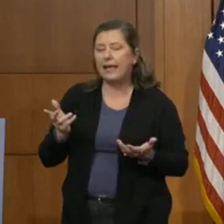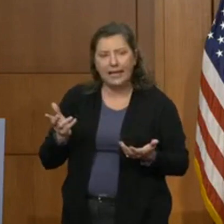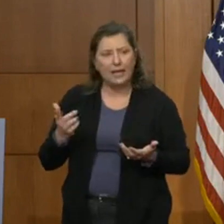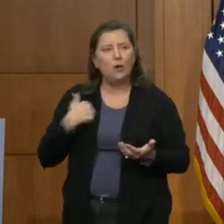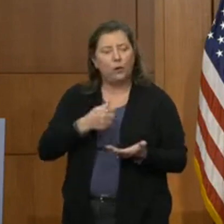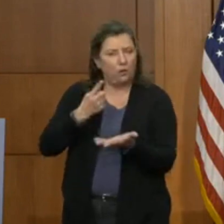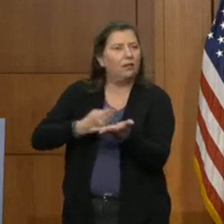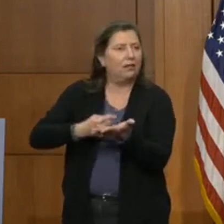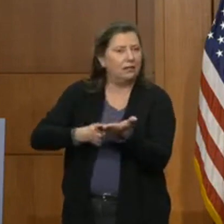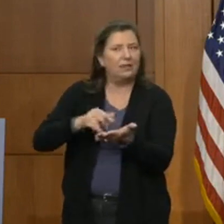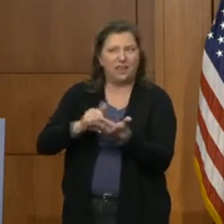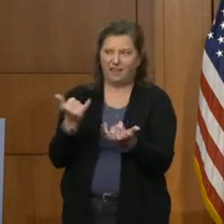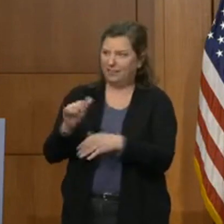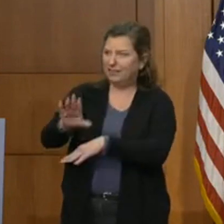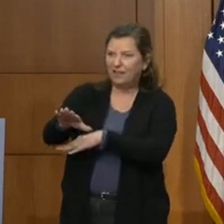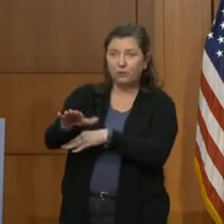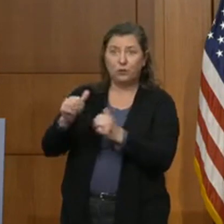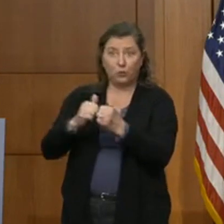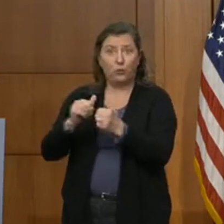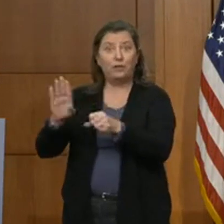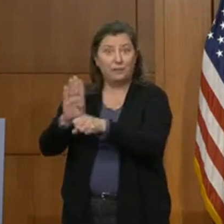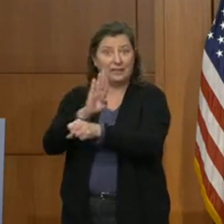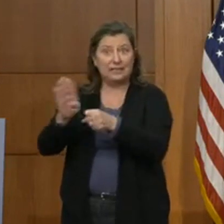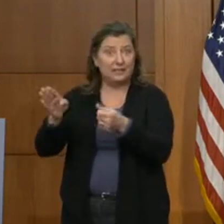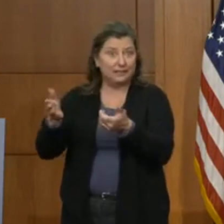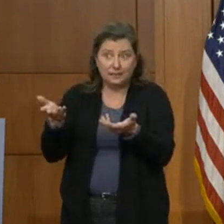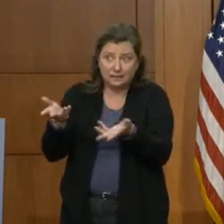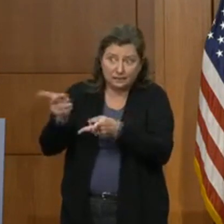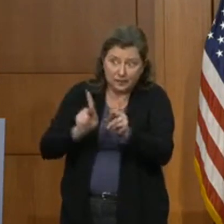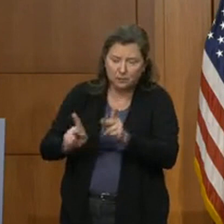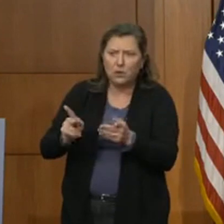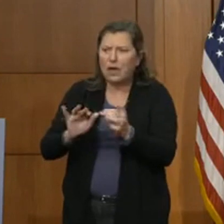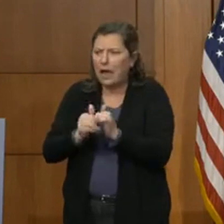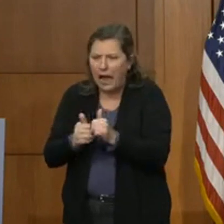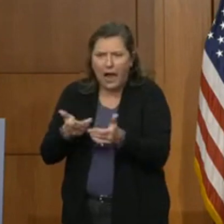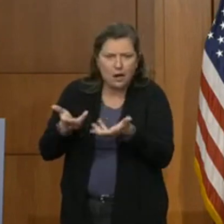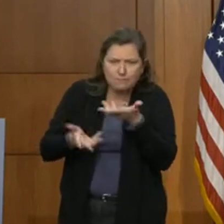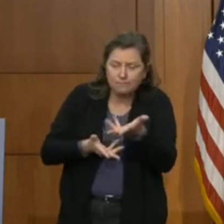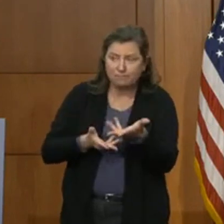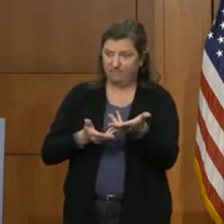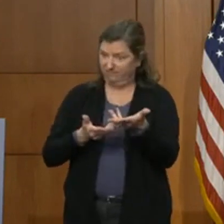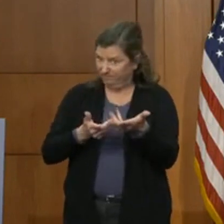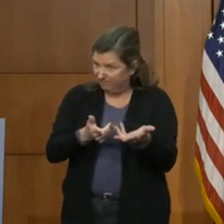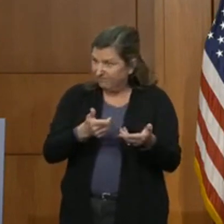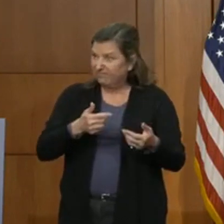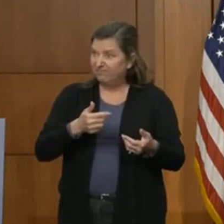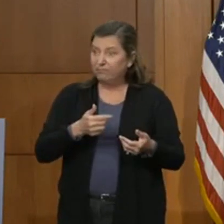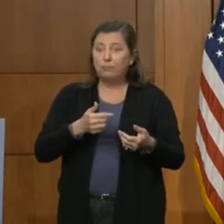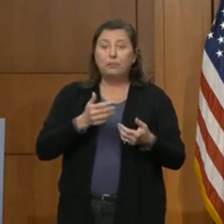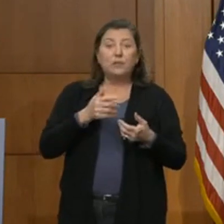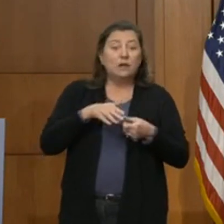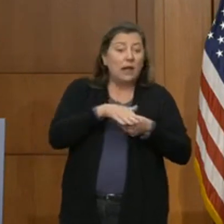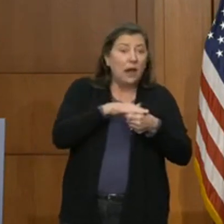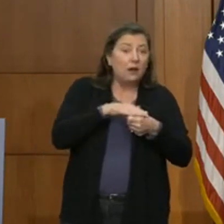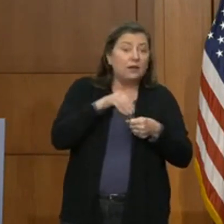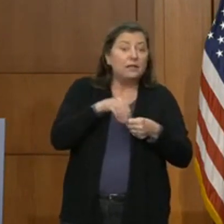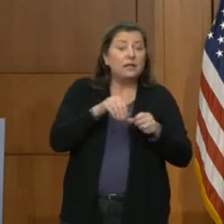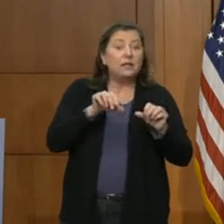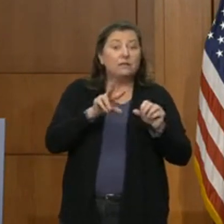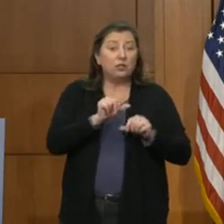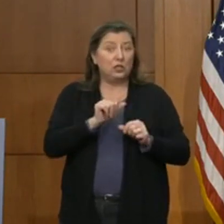be discussing this afternoon with our businesses. How can we do this? Is being able to open certain regions of